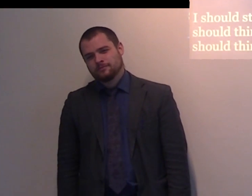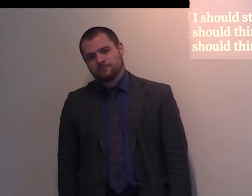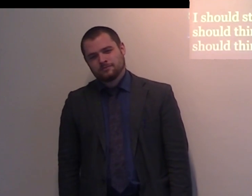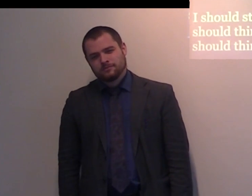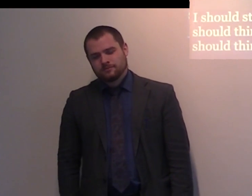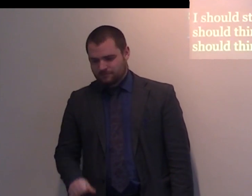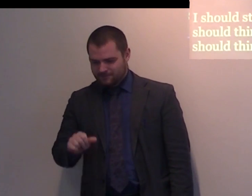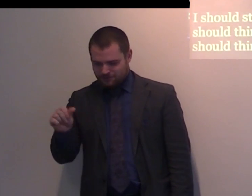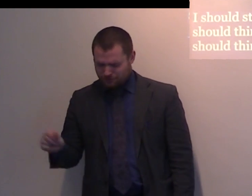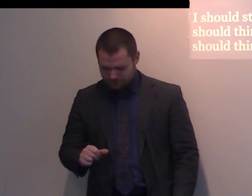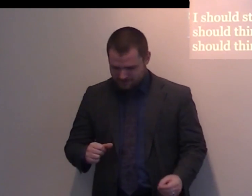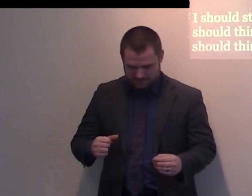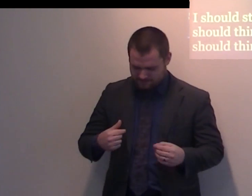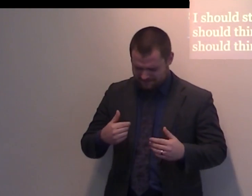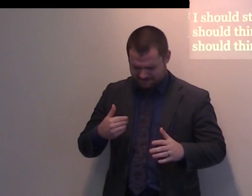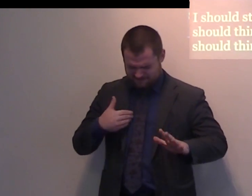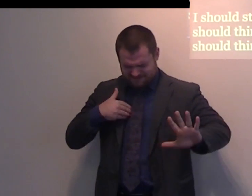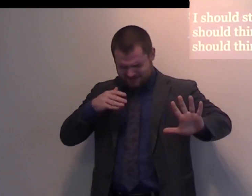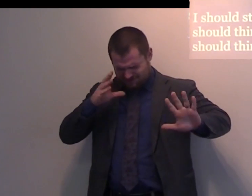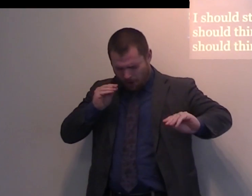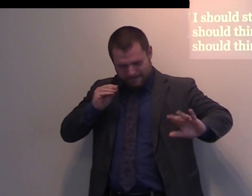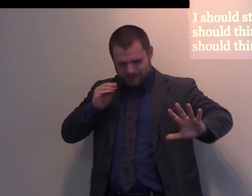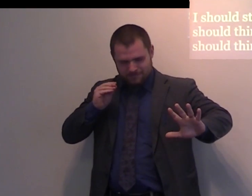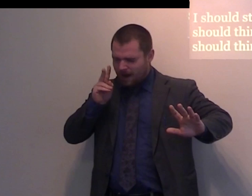I should stop myself and look around.